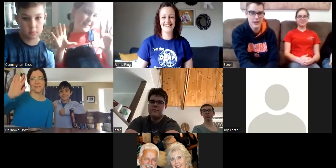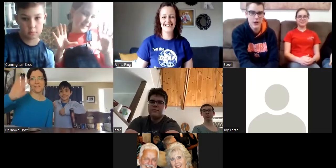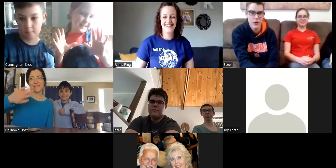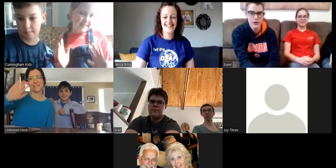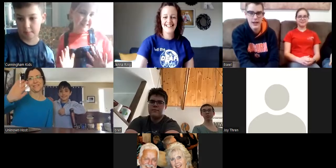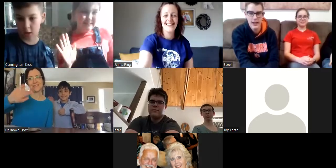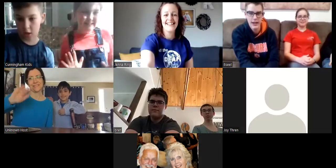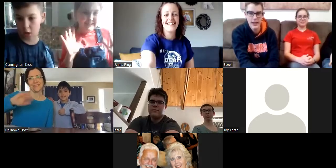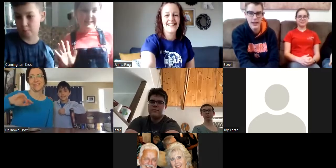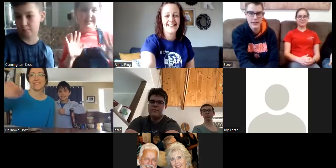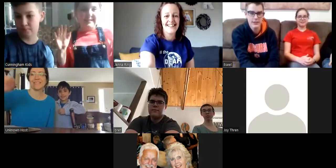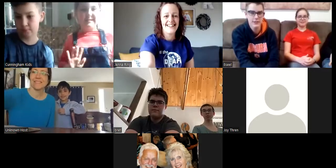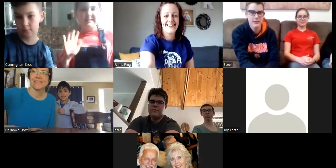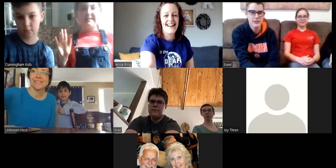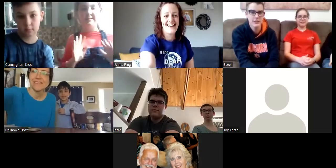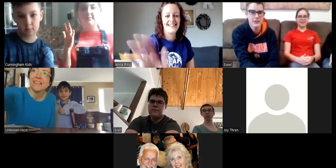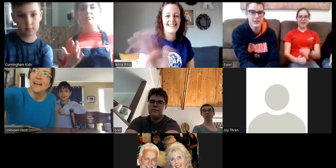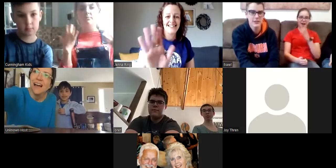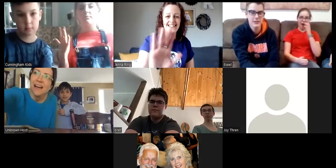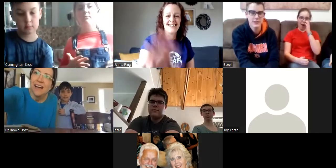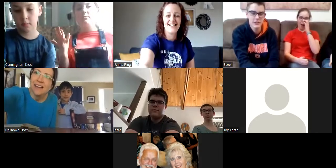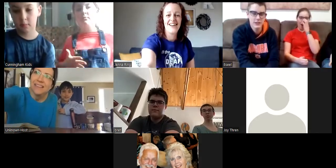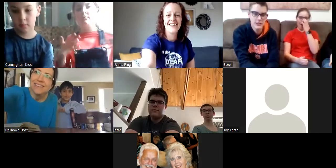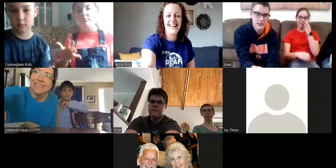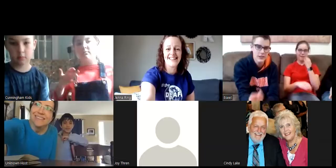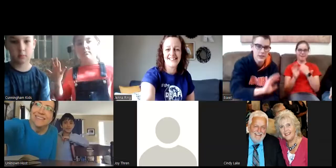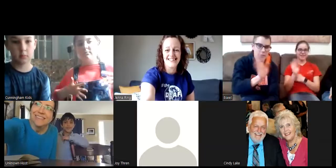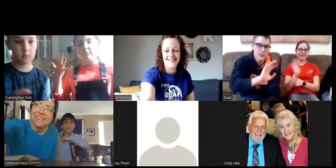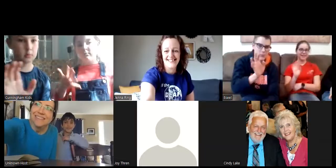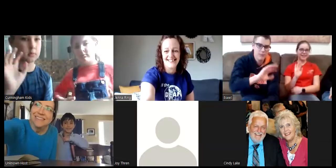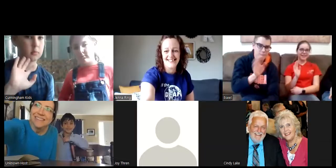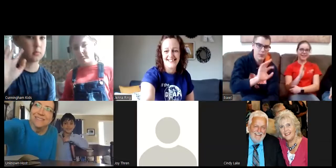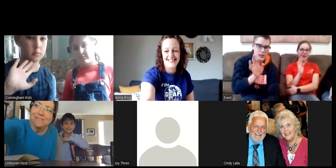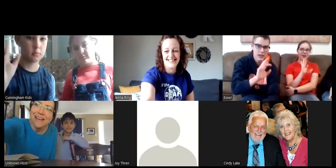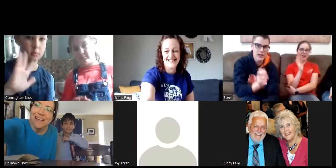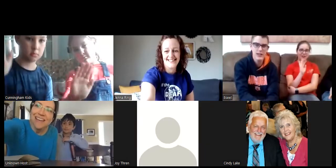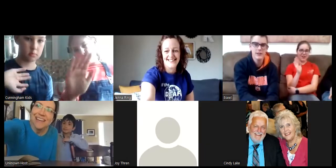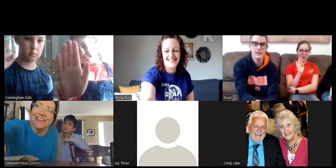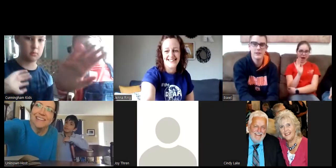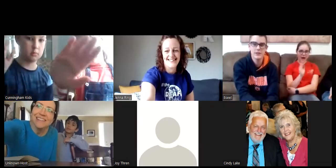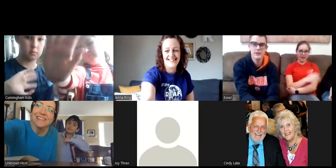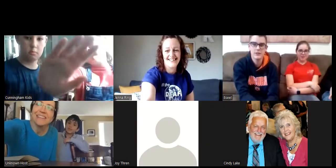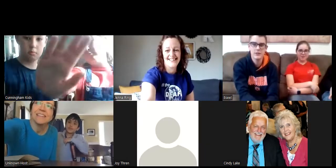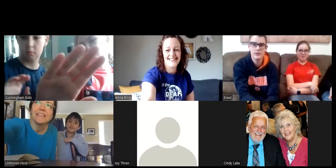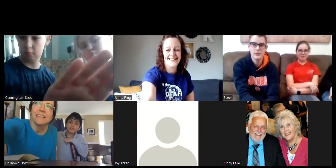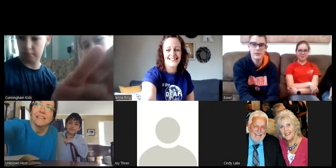I won't. Okay. I don't want. See y'all later. Bye.